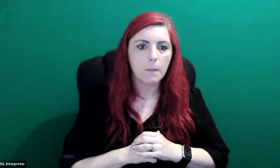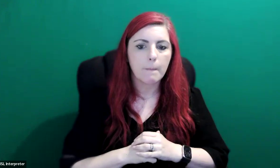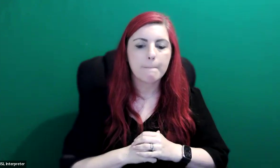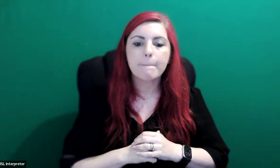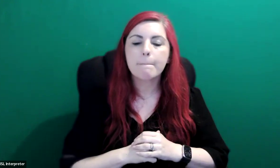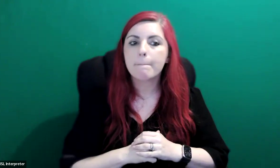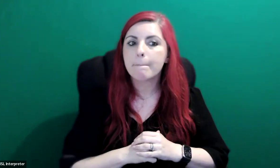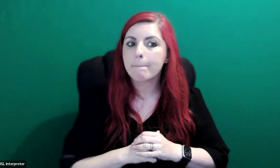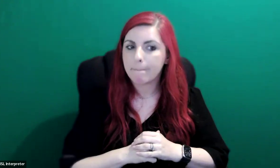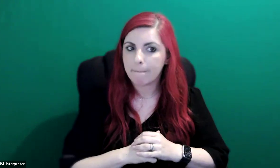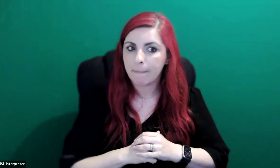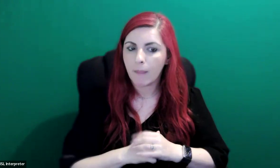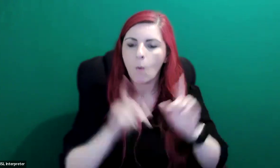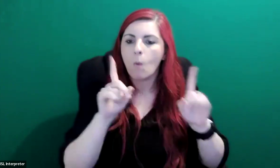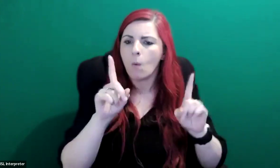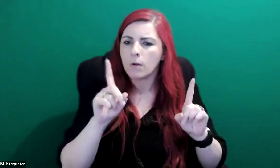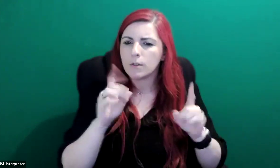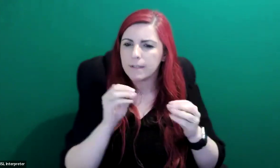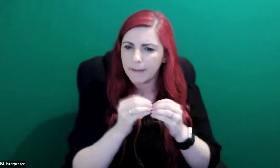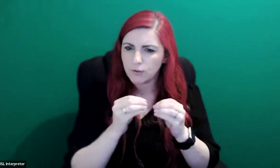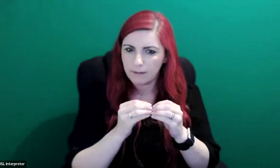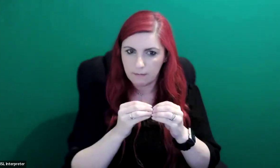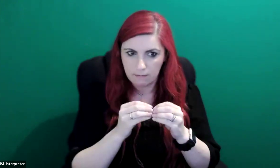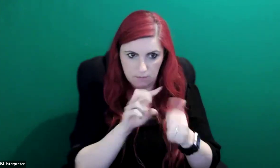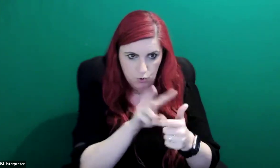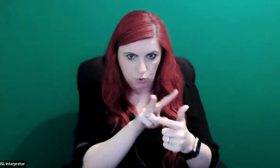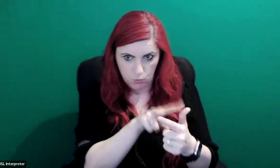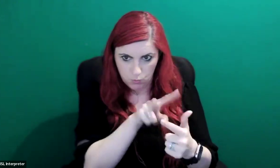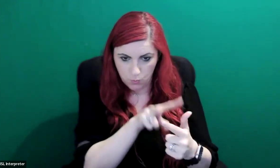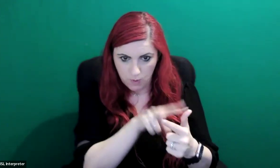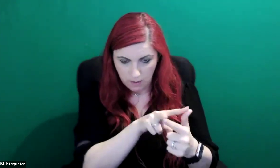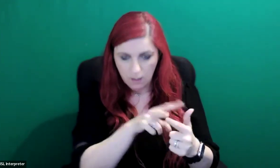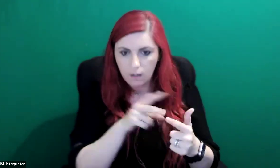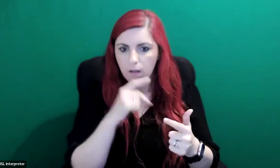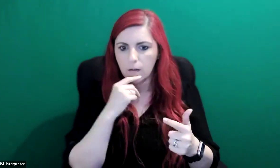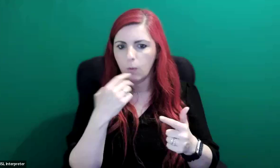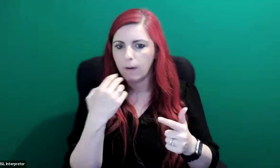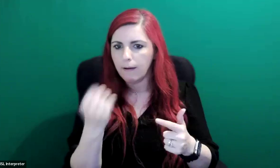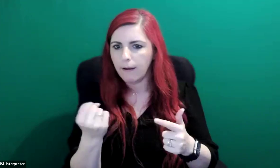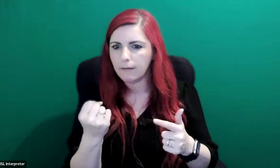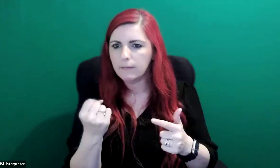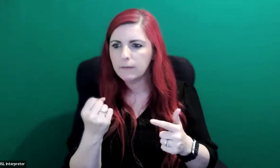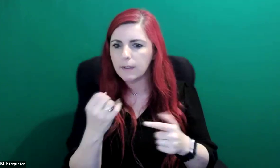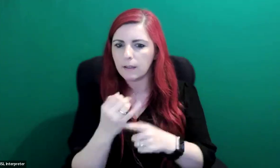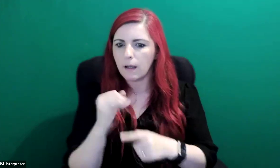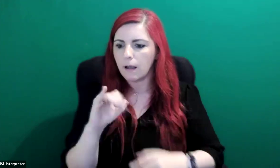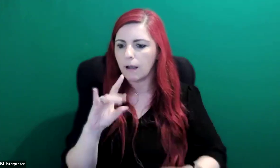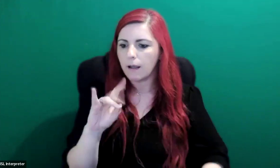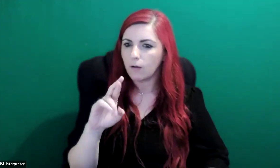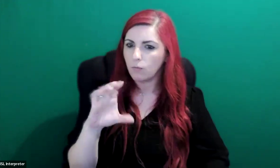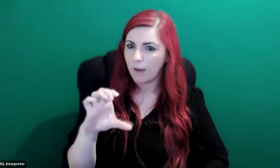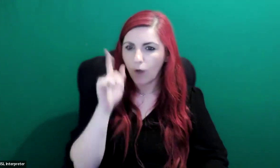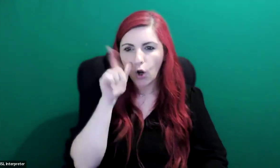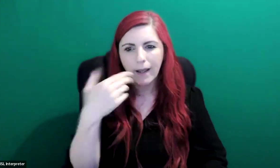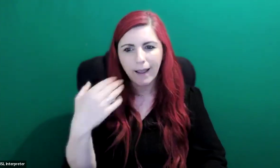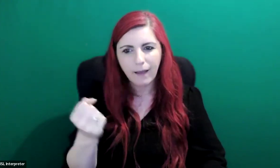Just before I move on, just to mention as well, in addition to these standalone events, we have in IREC, we're very fortunate to have a